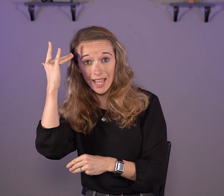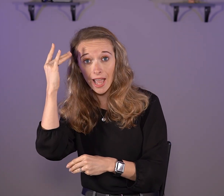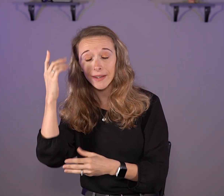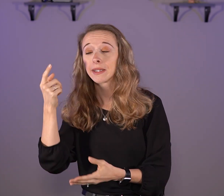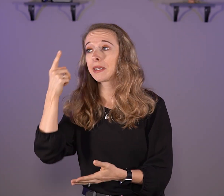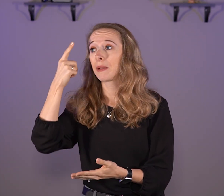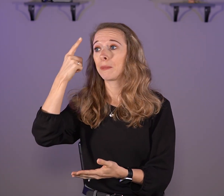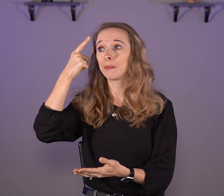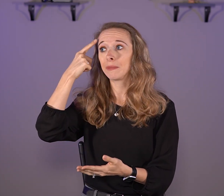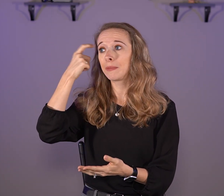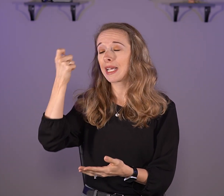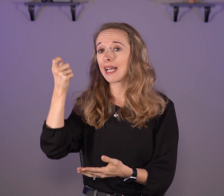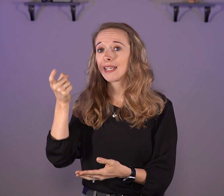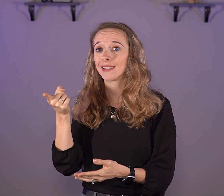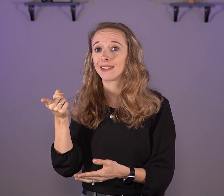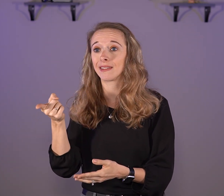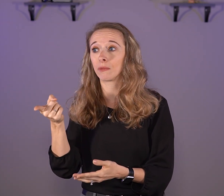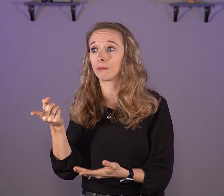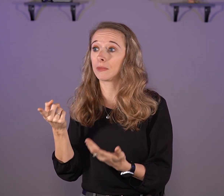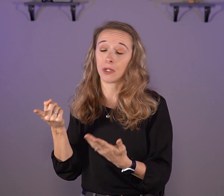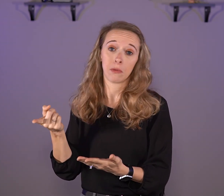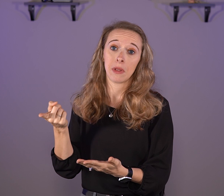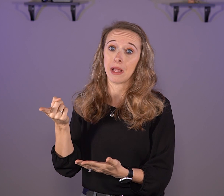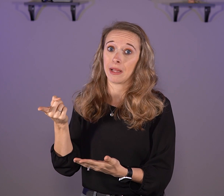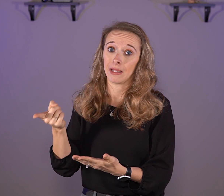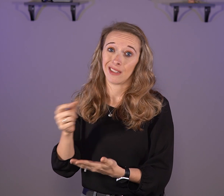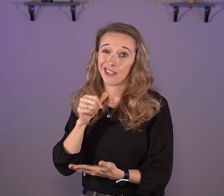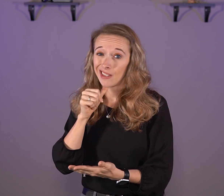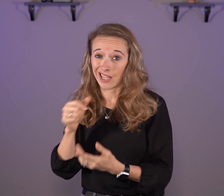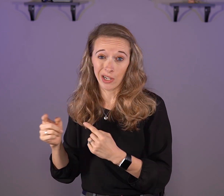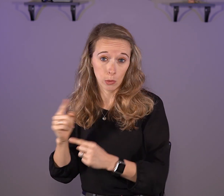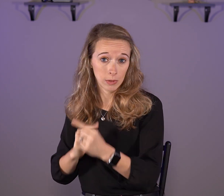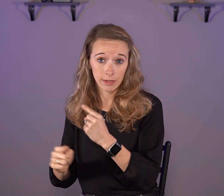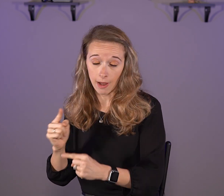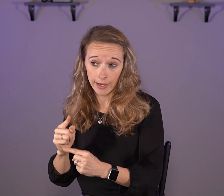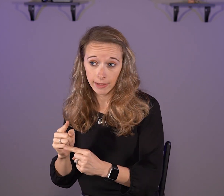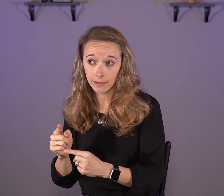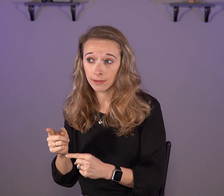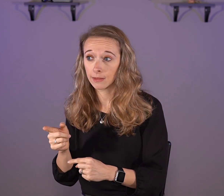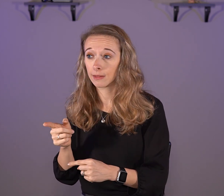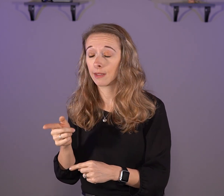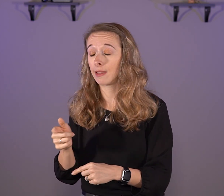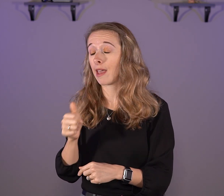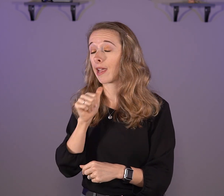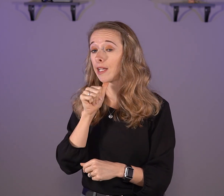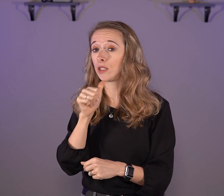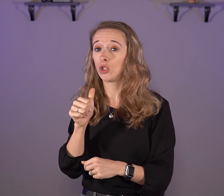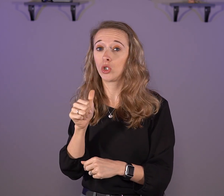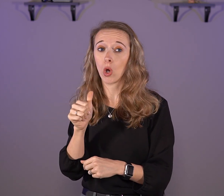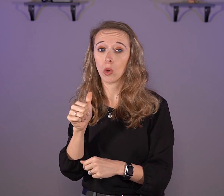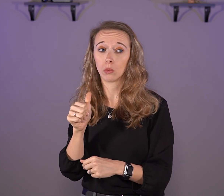that? Because, they don't sign, they don't